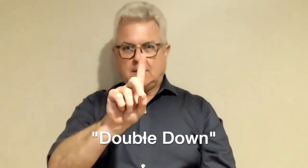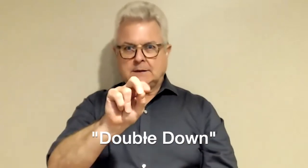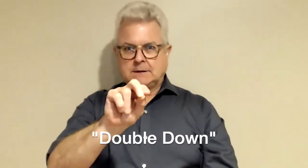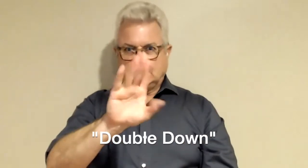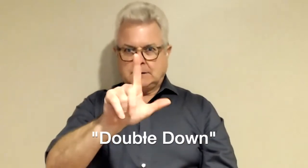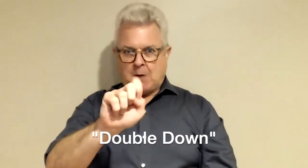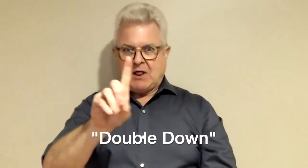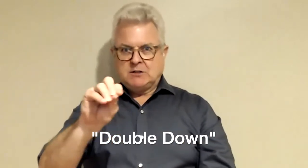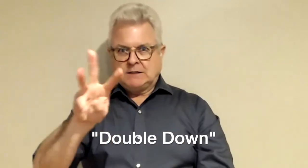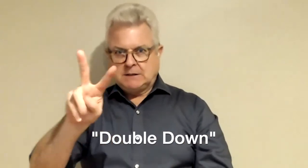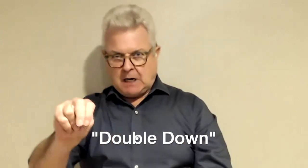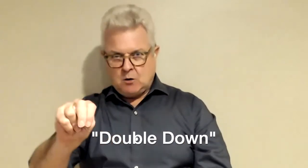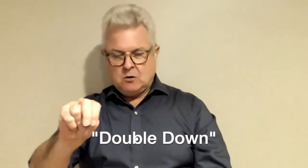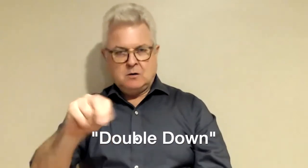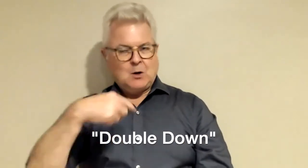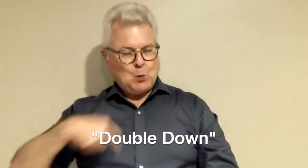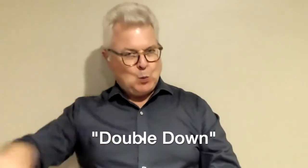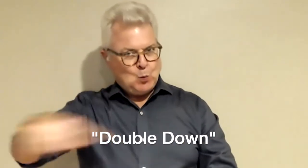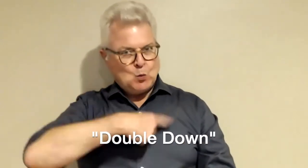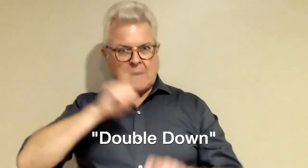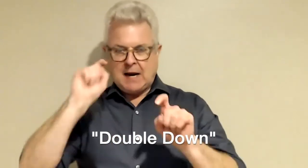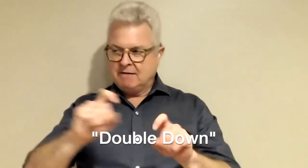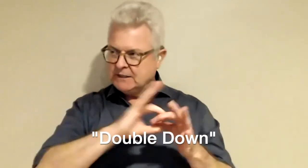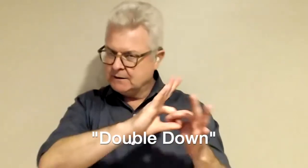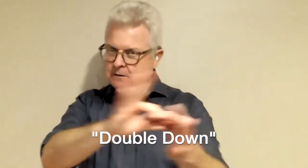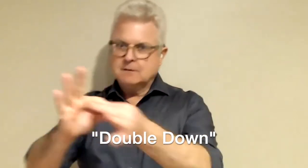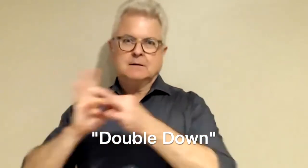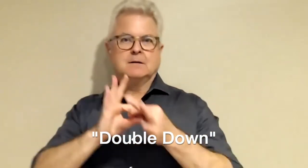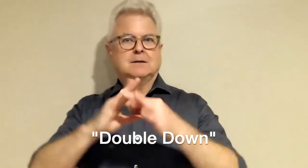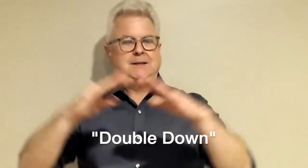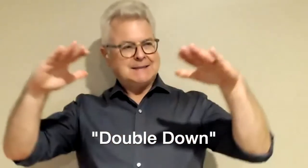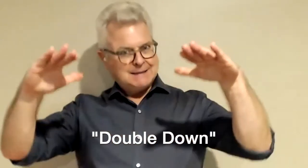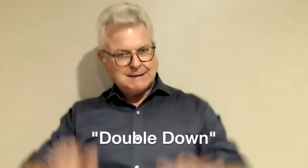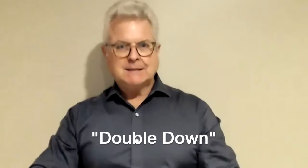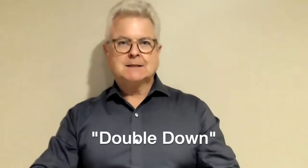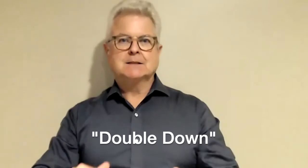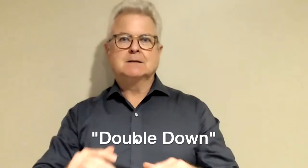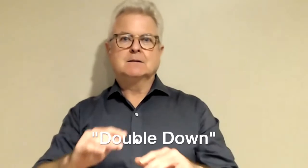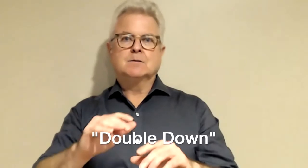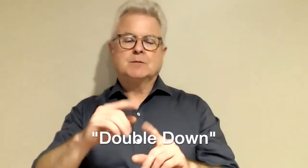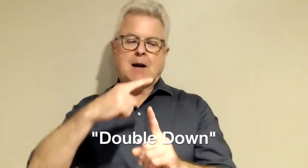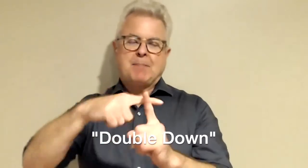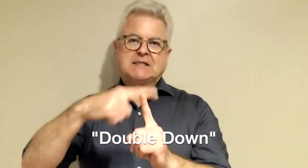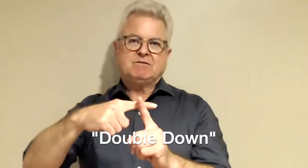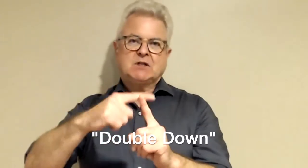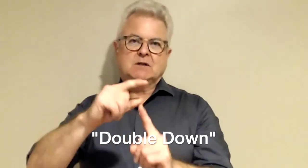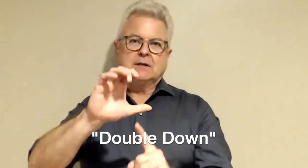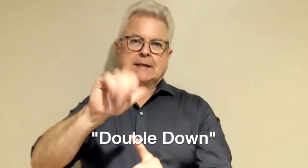Okay, so we're going to double down on this now, which means that all of us need to work together and double down on this to